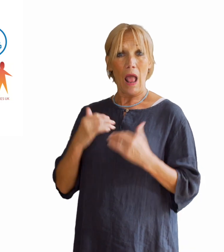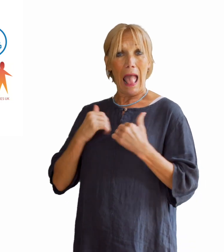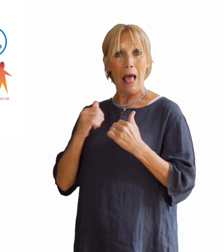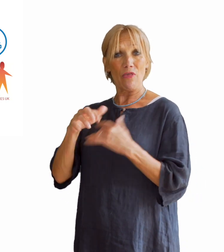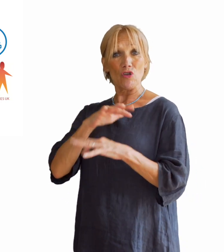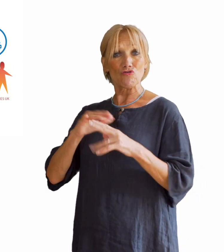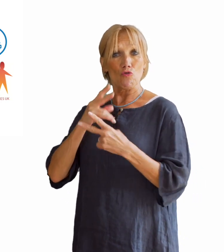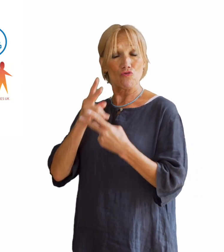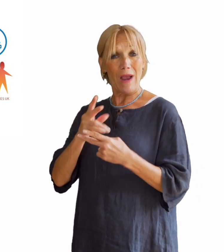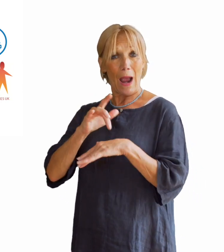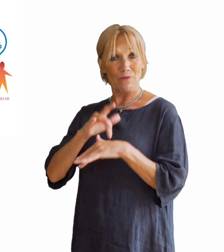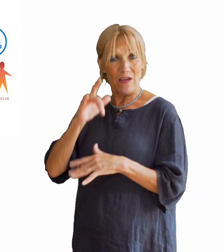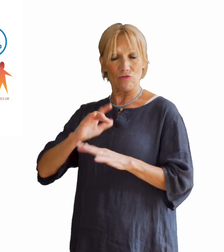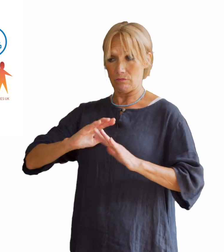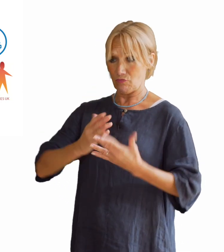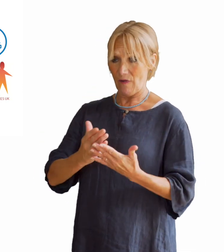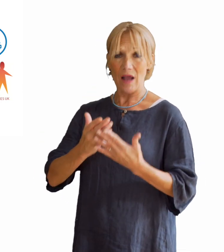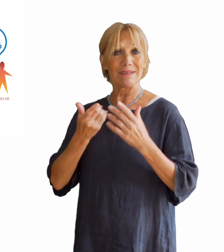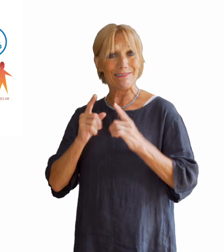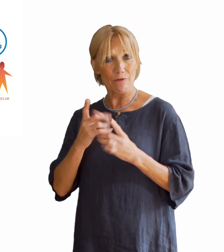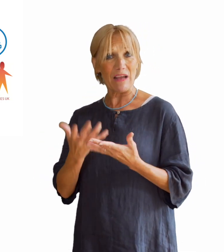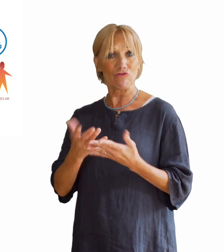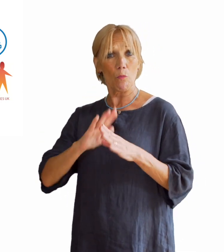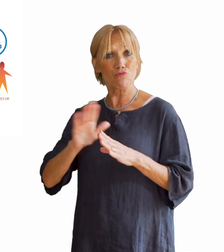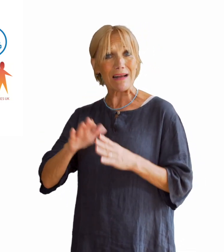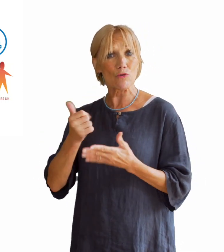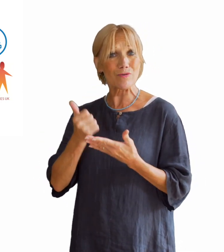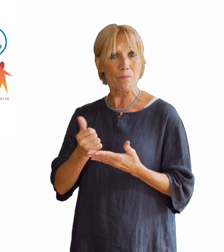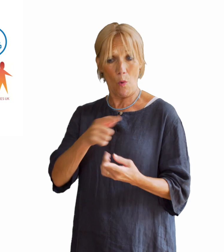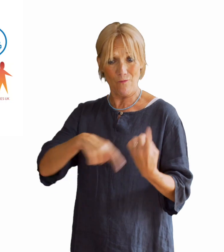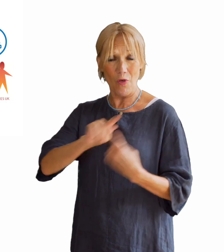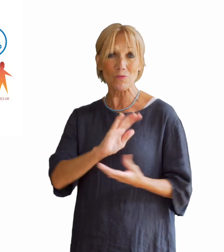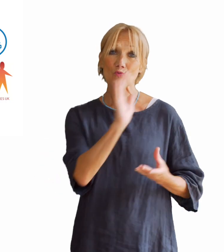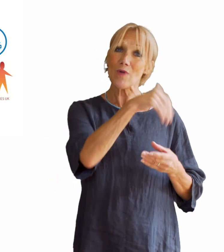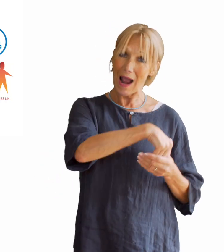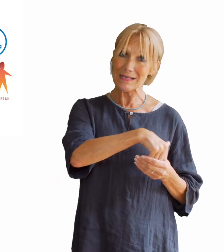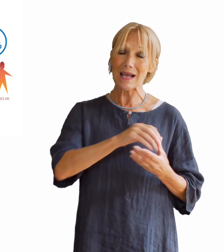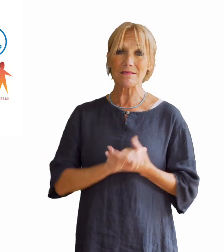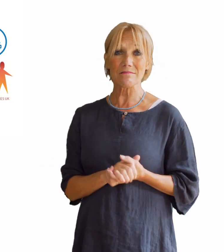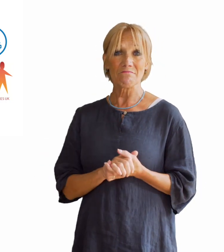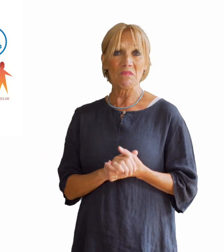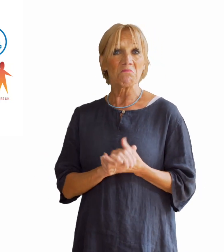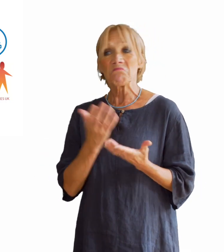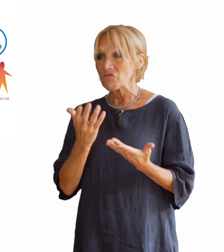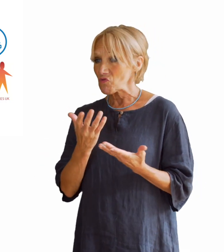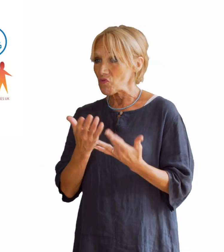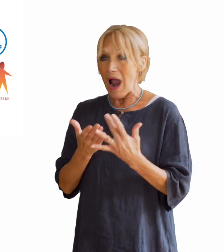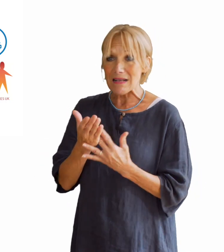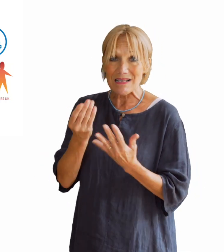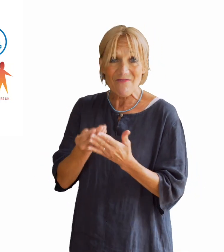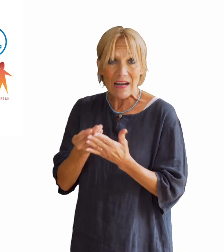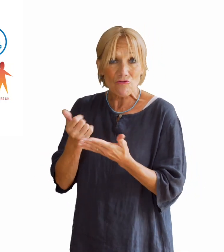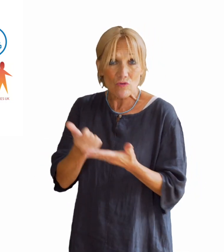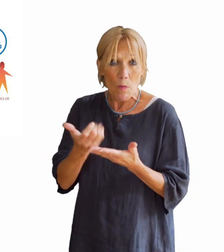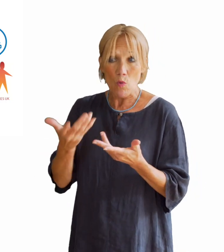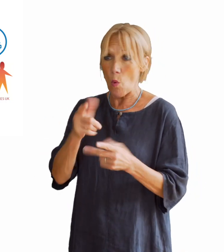care professionals provide information and practical support for potential meeting centre members to access financial support with transport